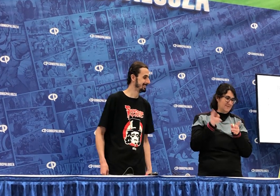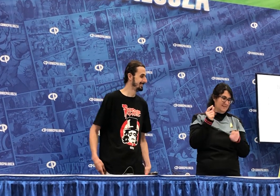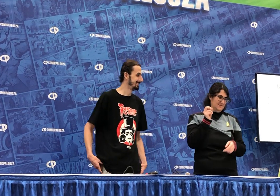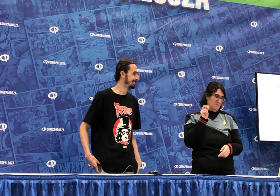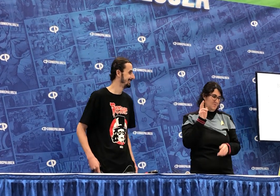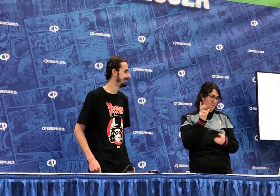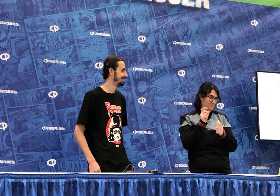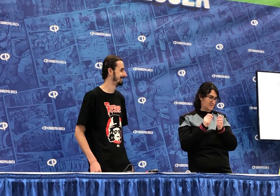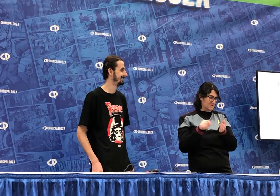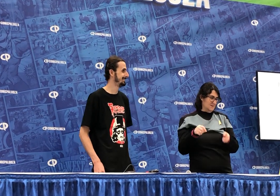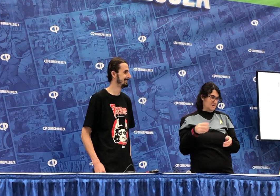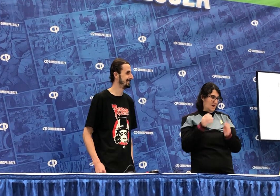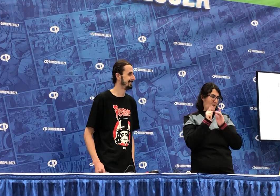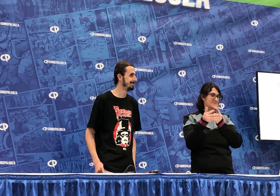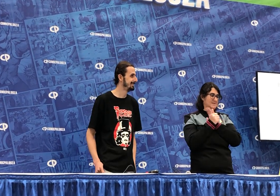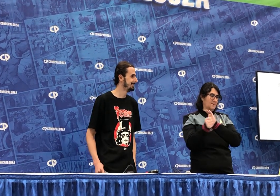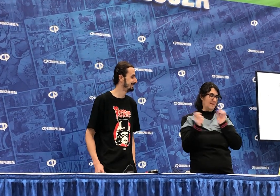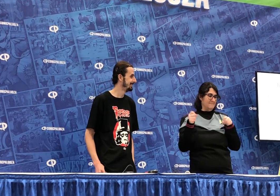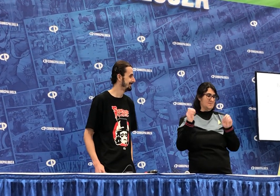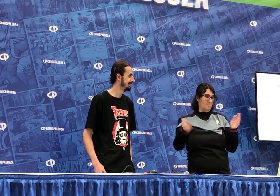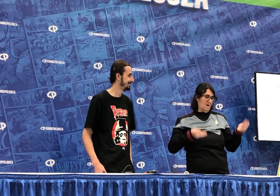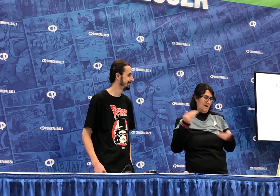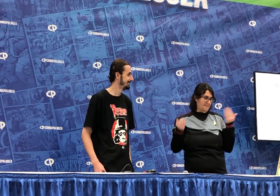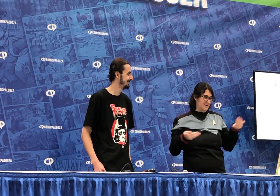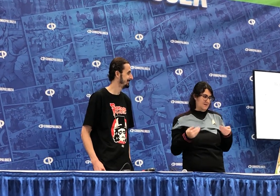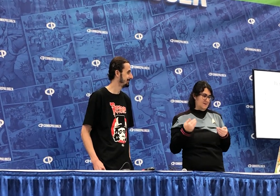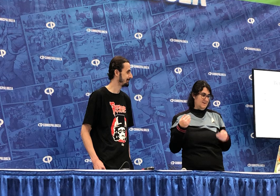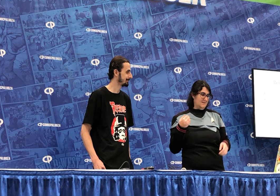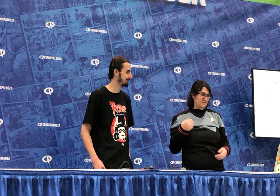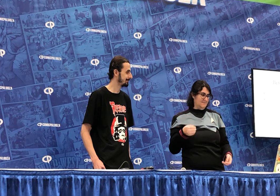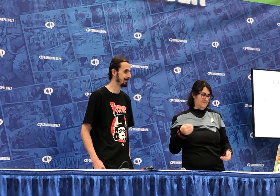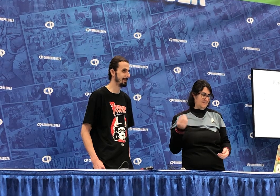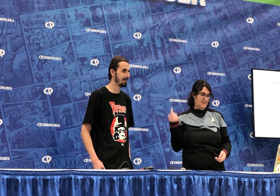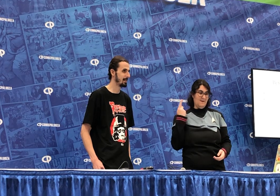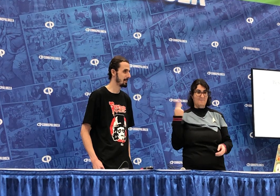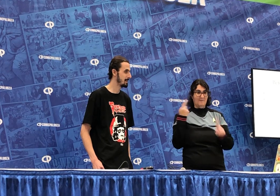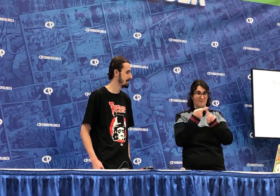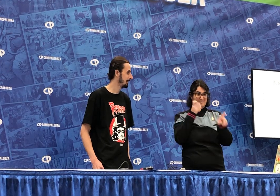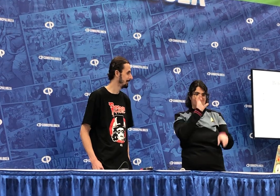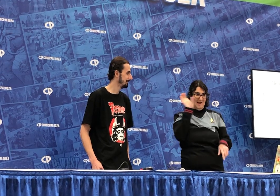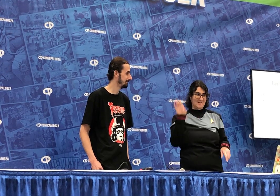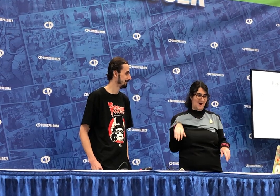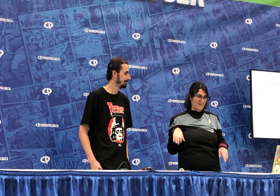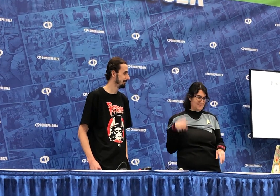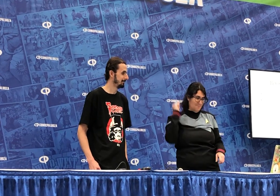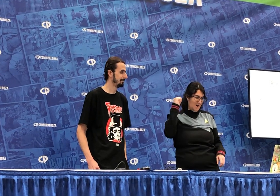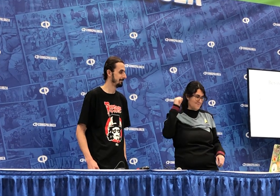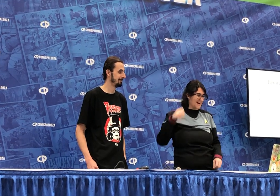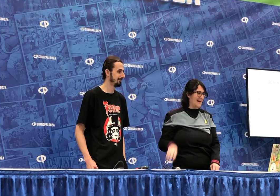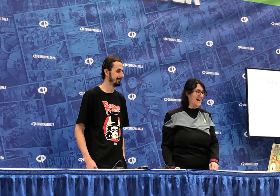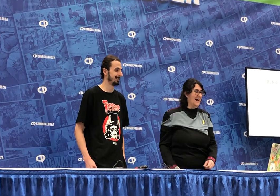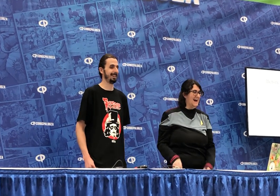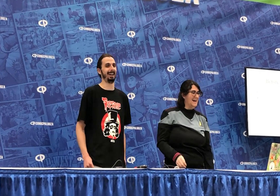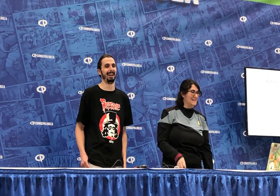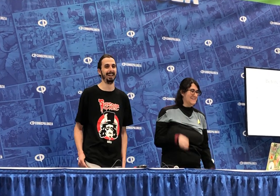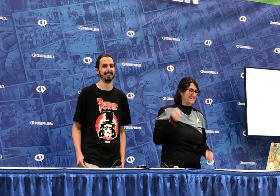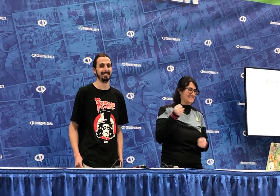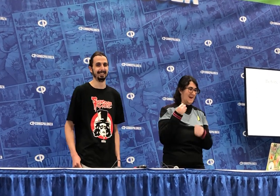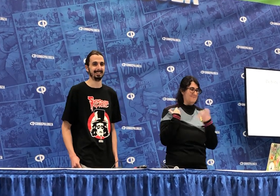All right, before we get started, just a little note. All skill levels and abilities are welcome here. We are from Chicago, woohoo!